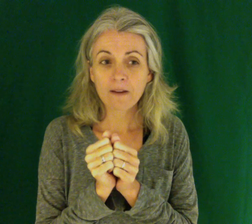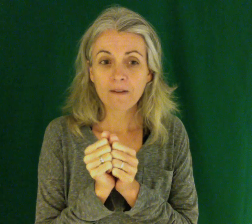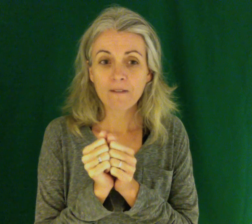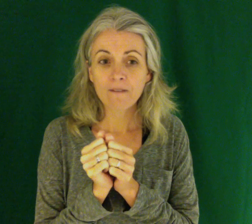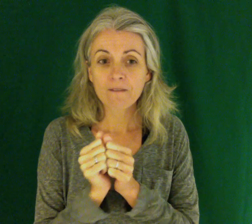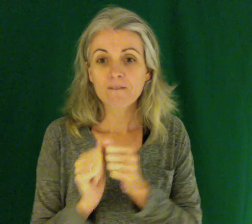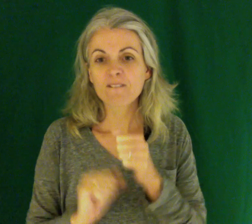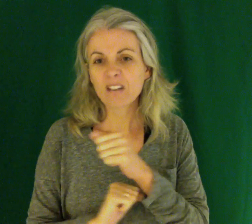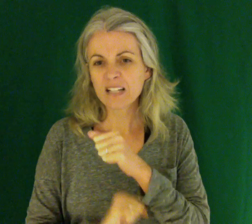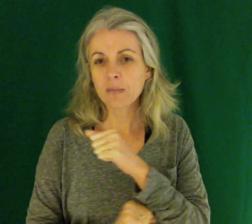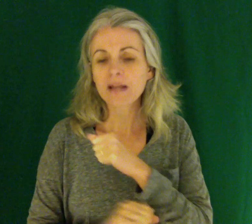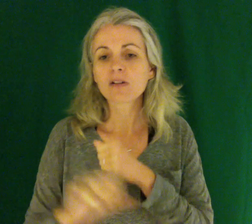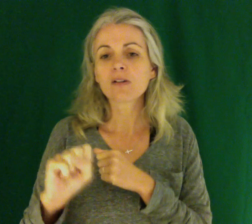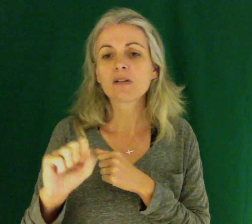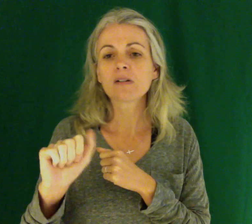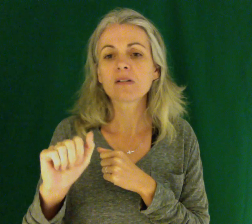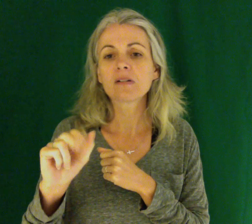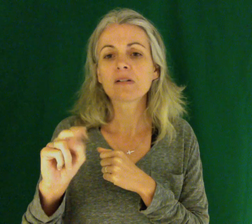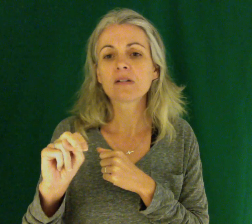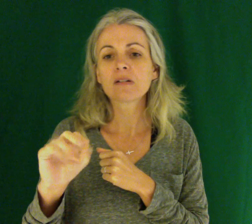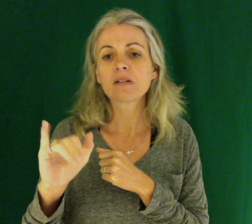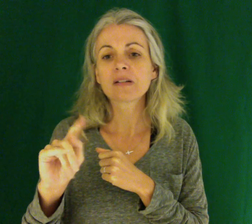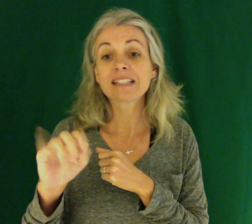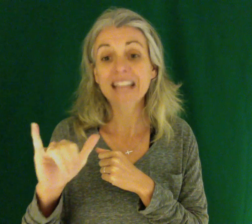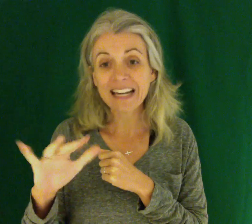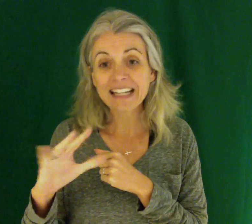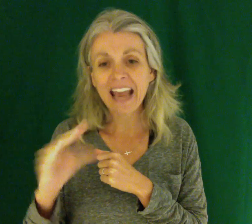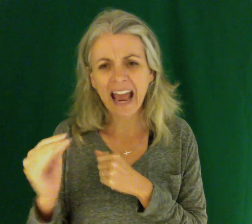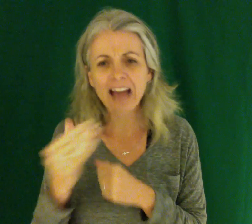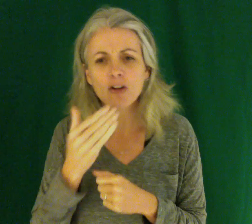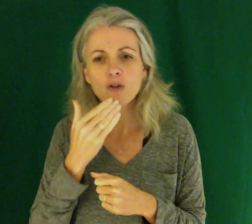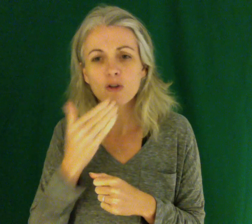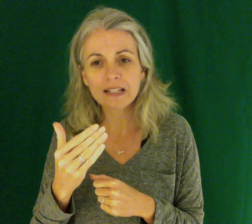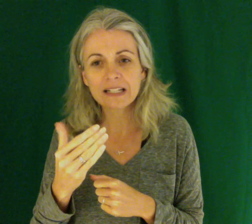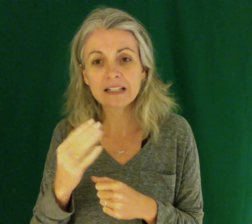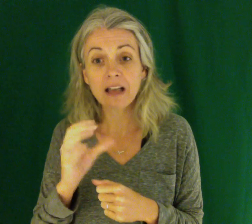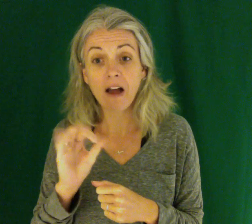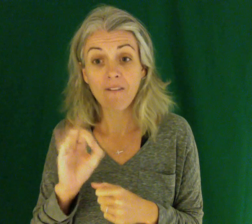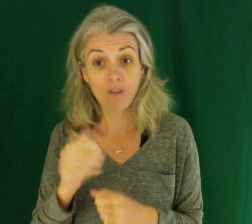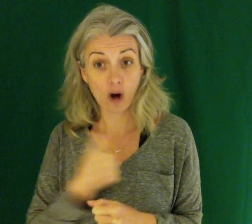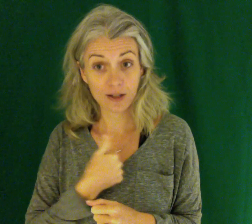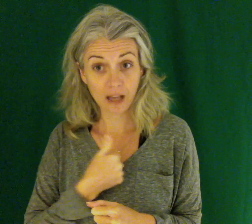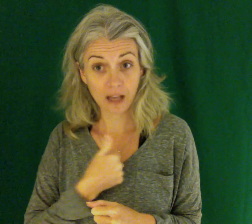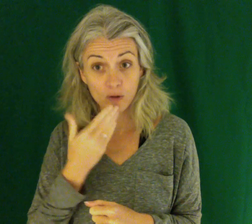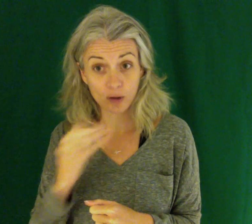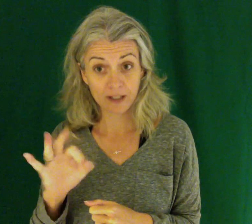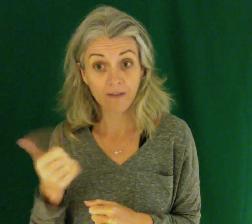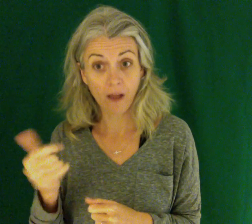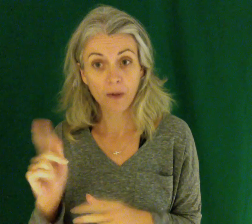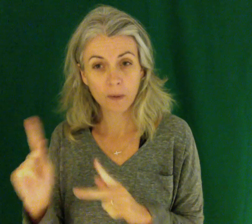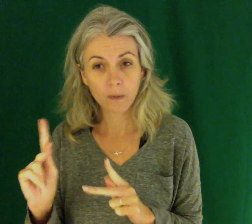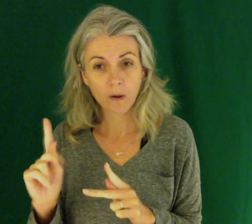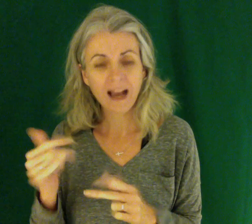sanity and fundamental goodness of ourselves and of other people. I've come to realize that of